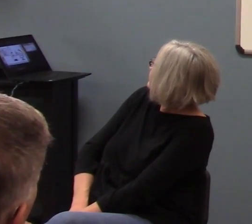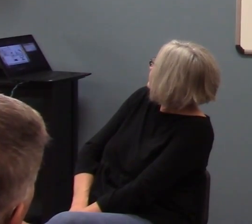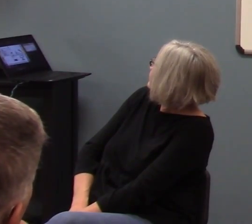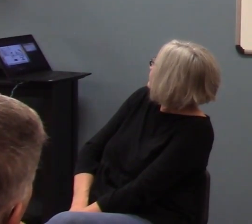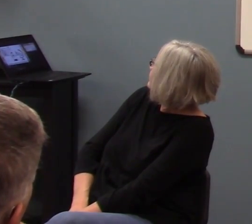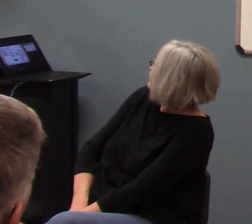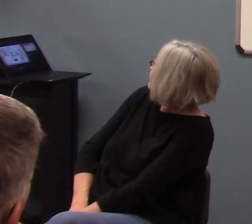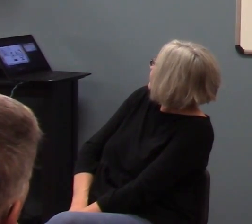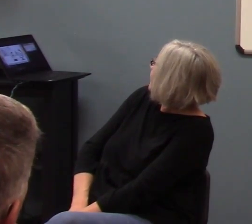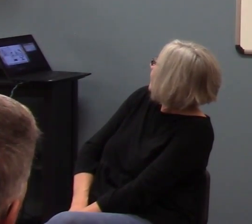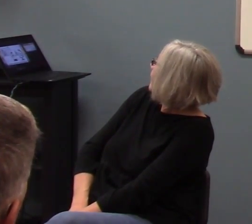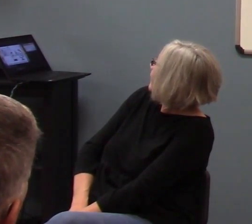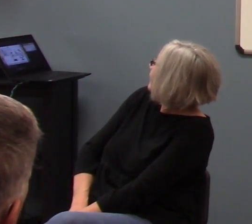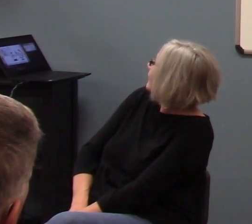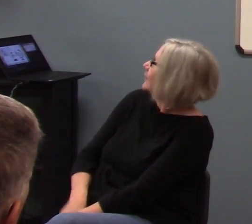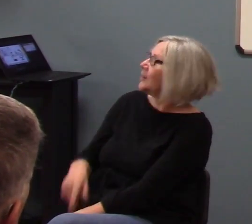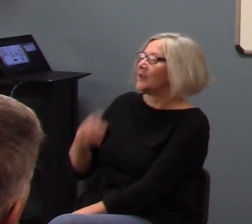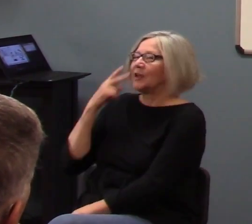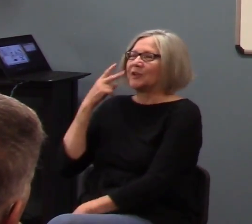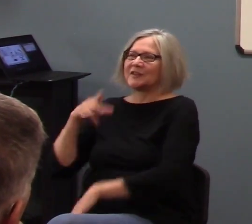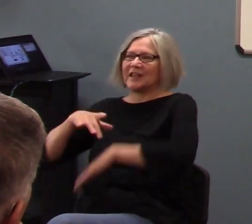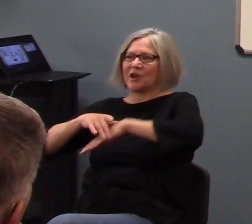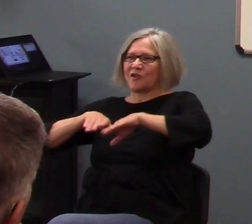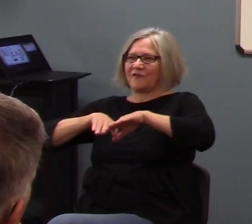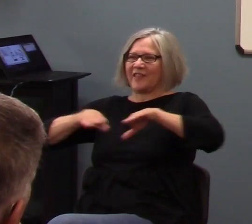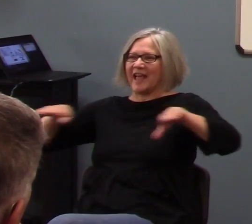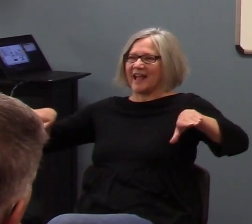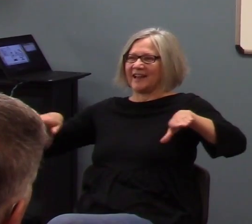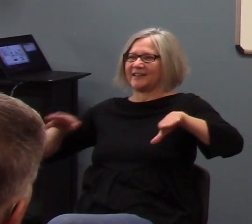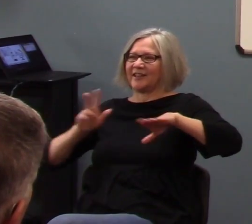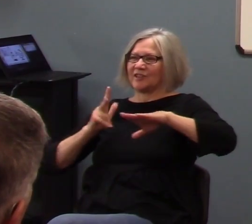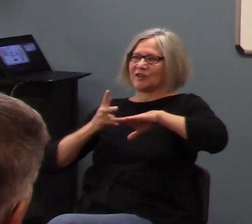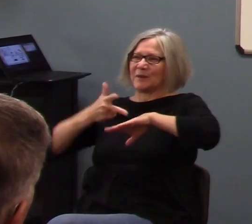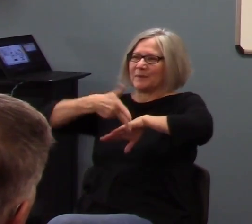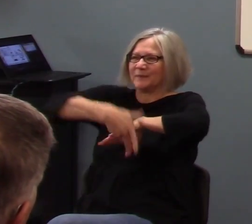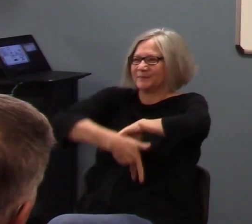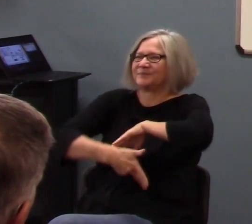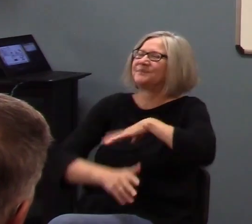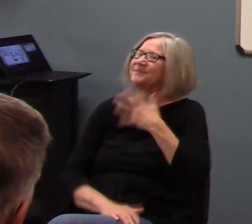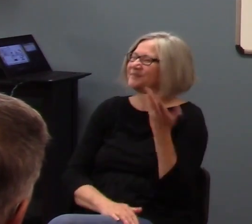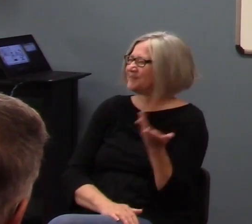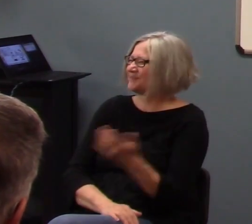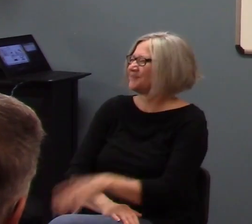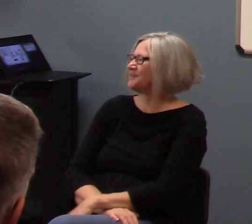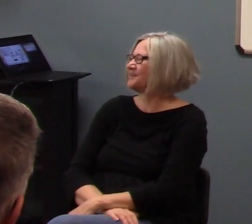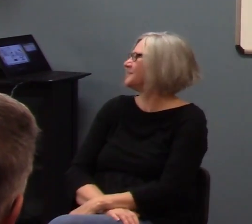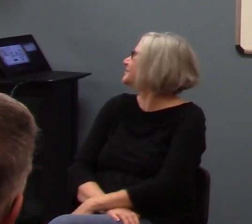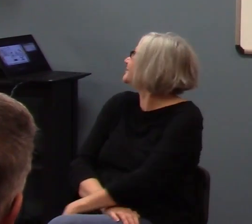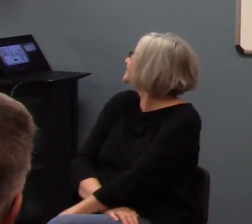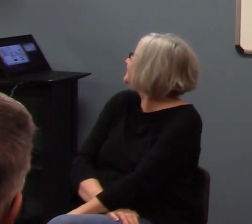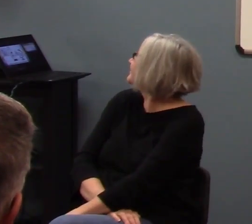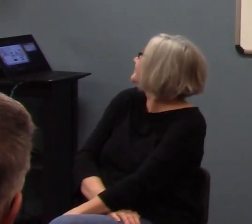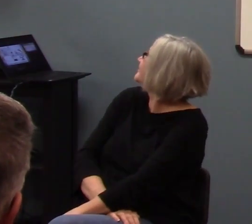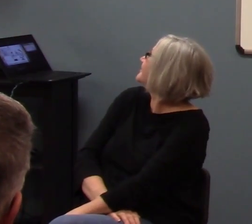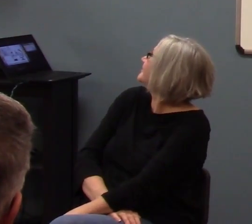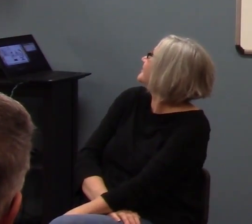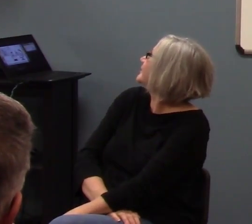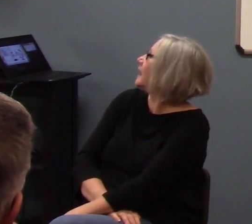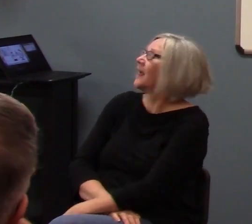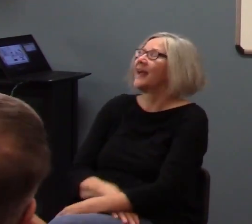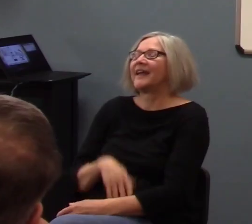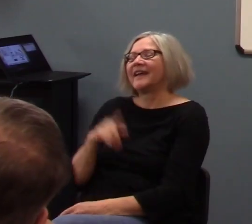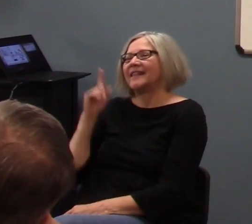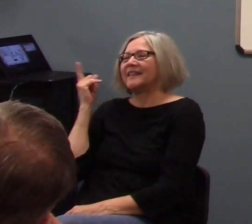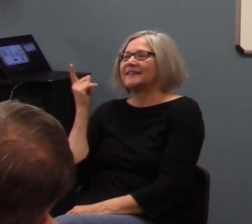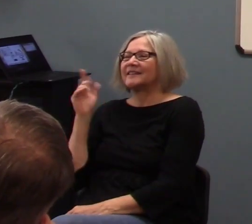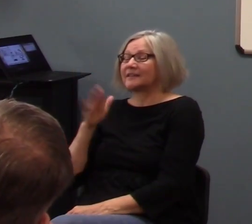intelligent geography. And you see a flat earth with a ship falling off the end of it. But this is